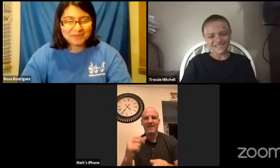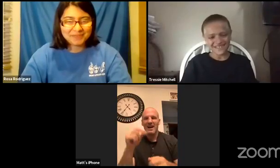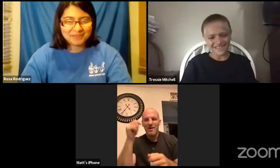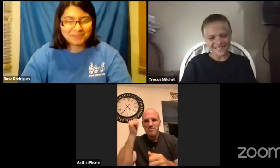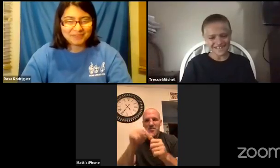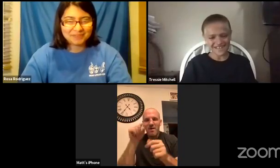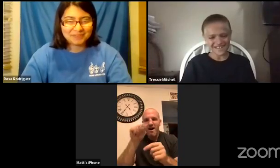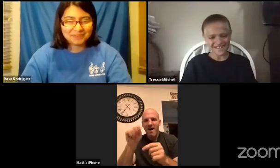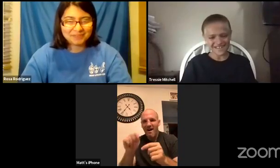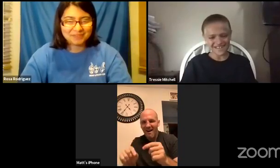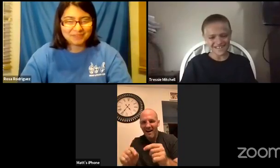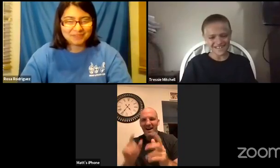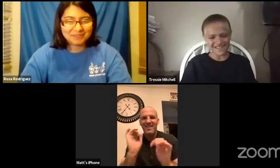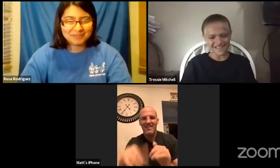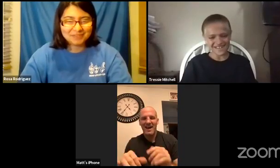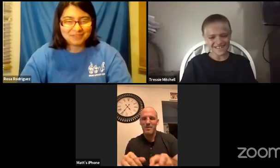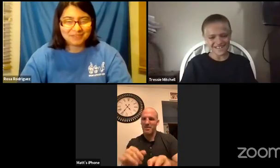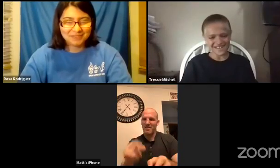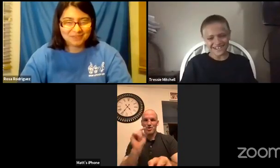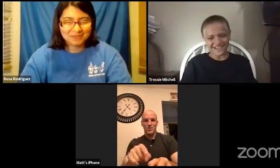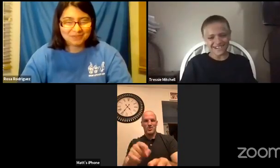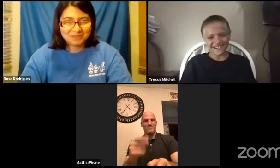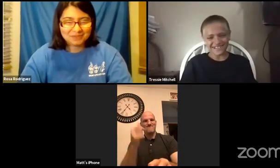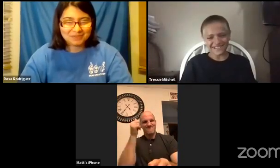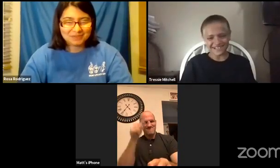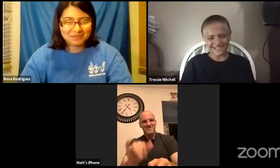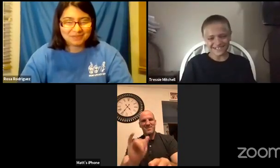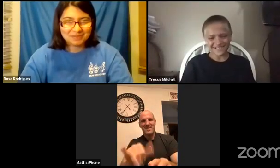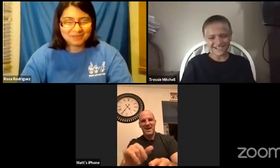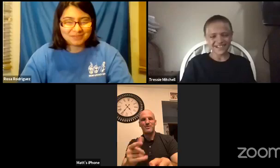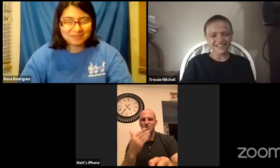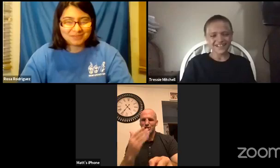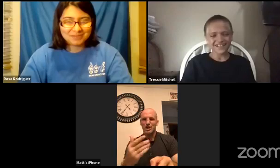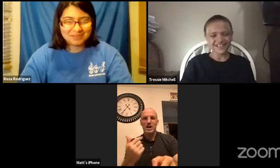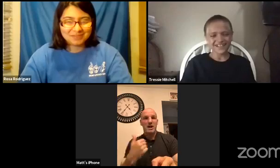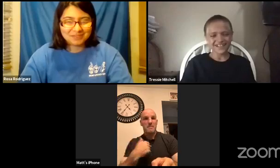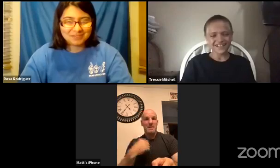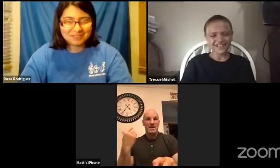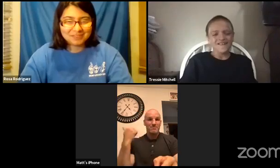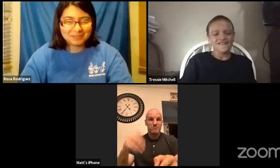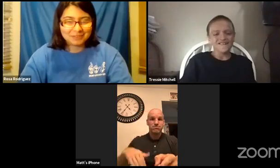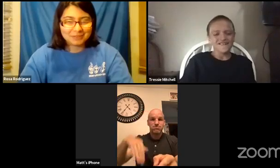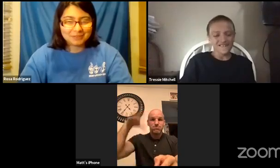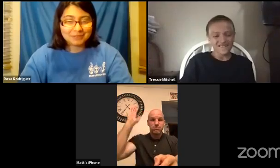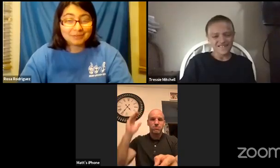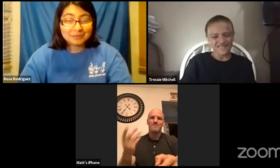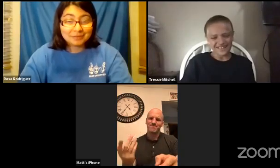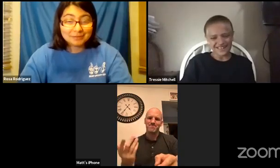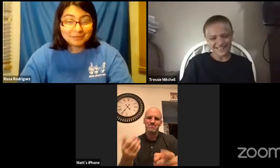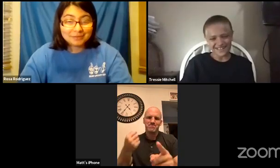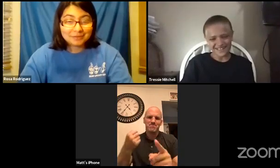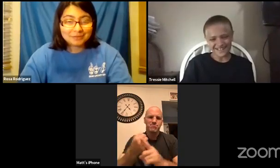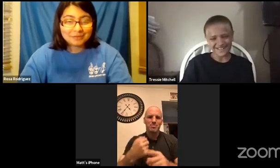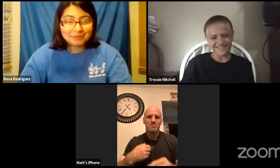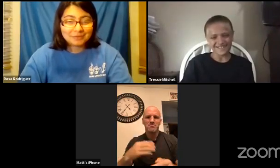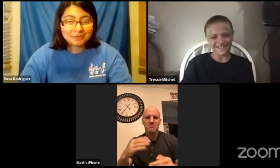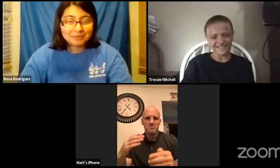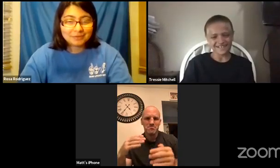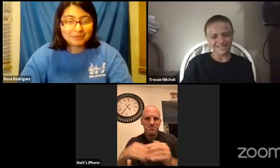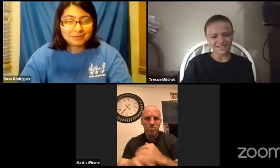memories from that day. I remember meeting a lot of people, the good people of Florida, and I definitely remember you. That was